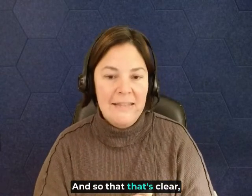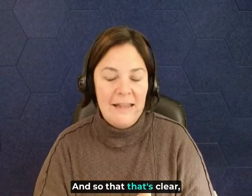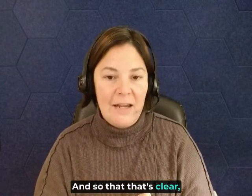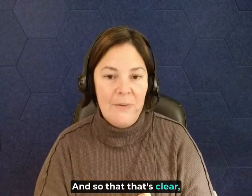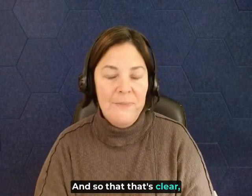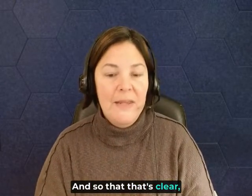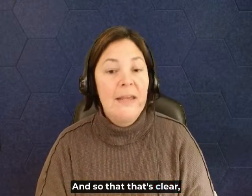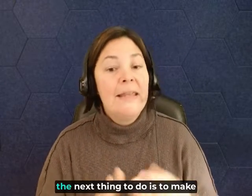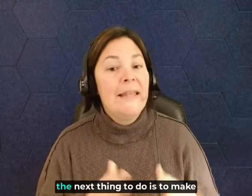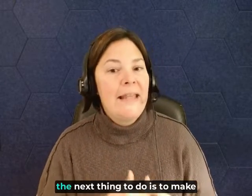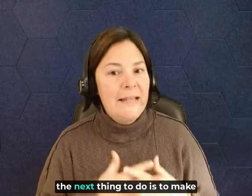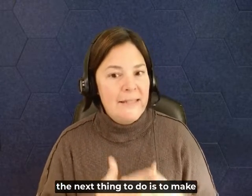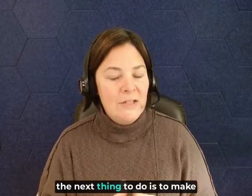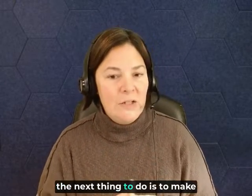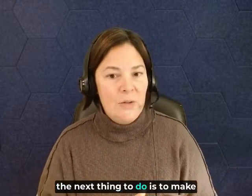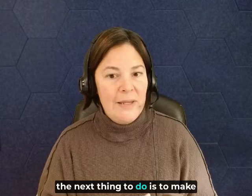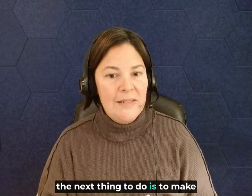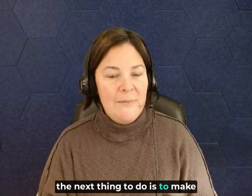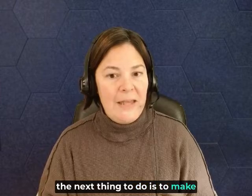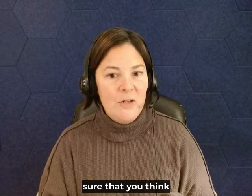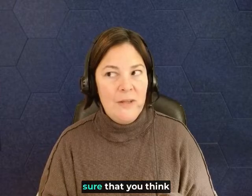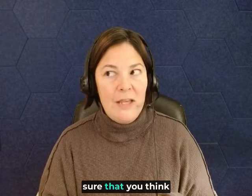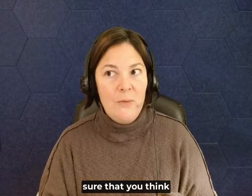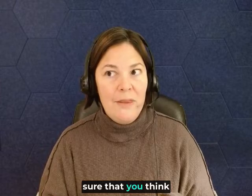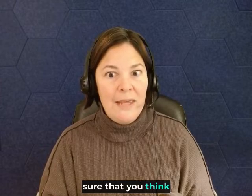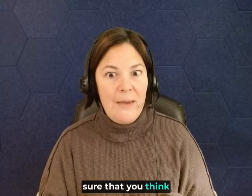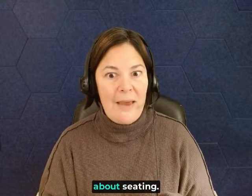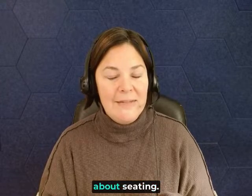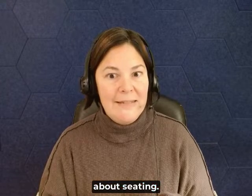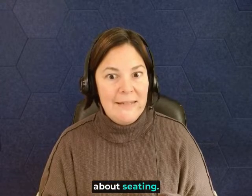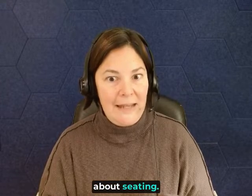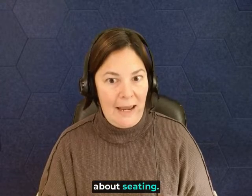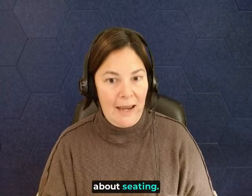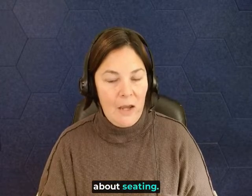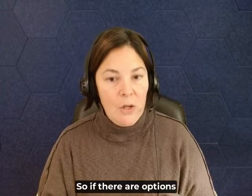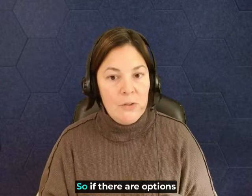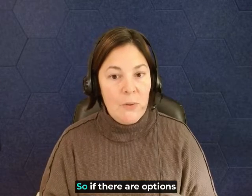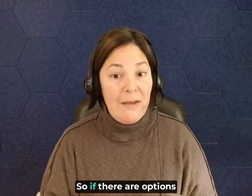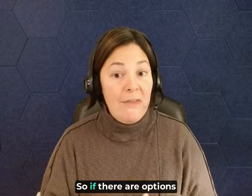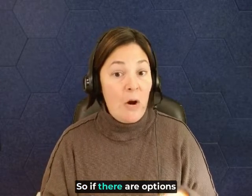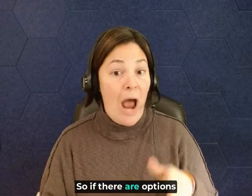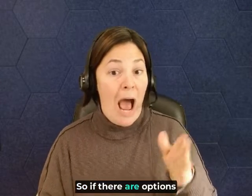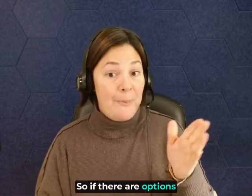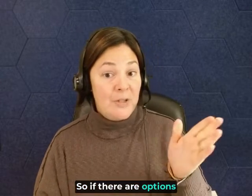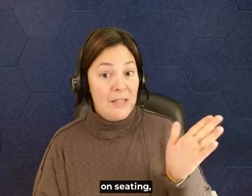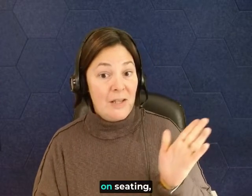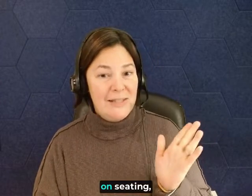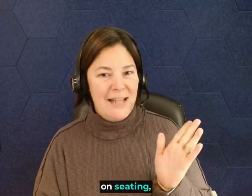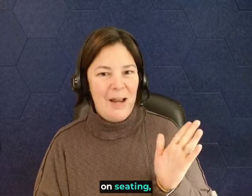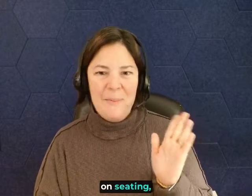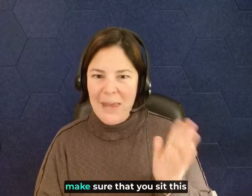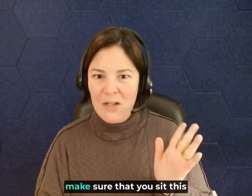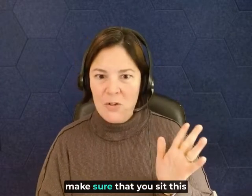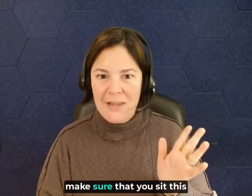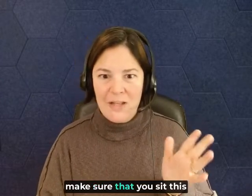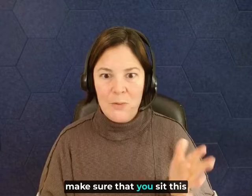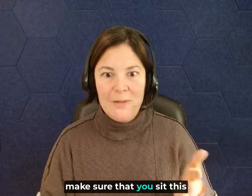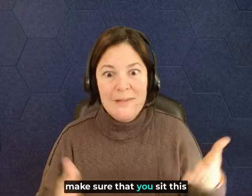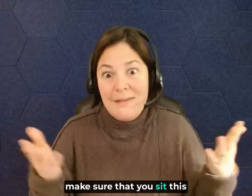clear. The next thing to do is to make sure that you think about seating. So if there are options on seating, make sure that you sit